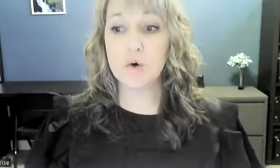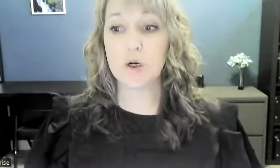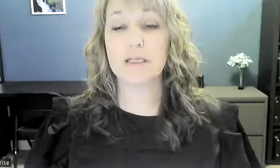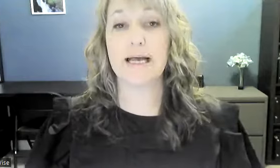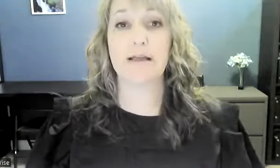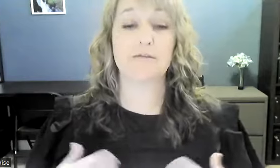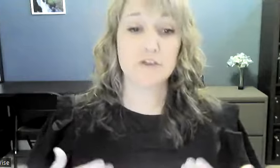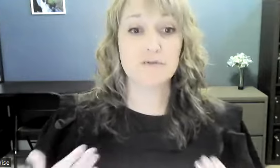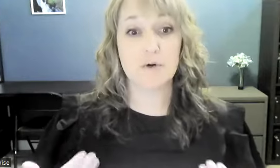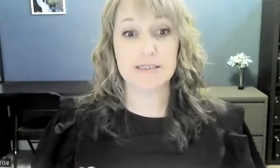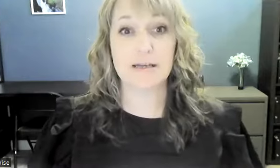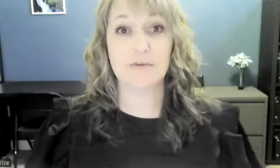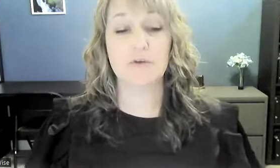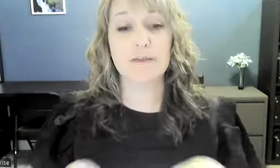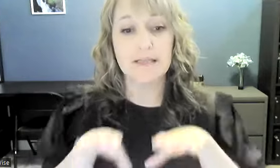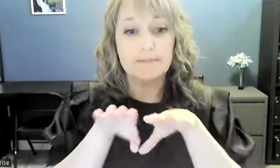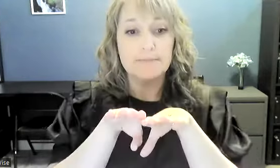Floor, like the first floor or the second floor of a building.